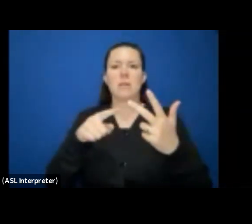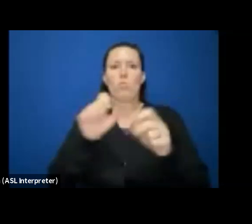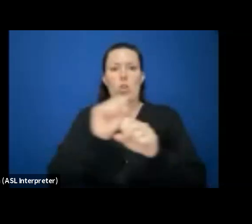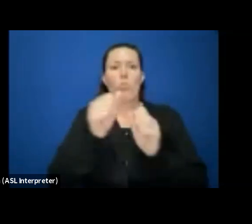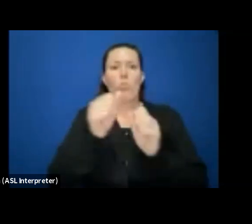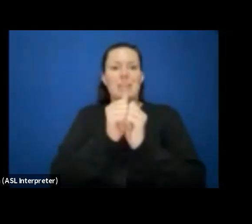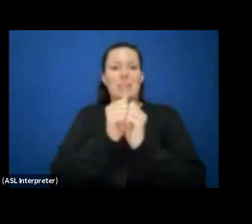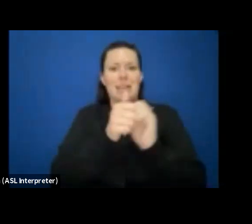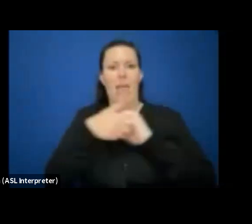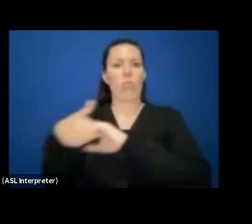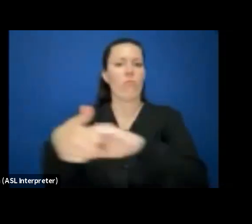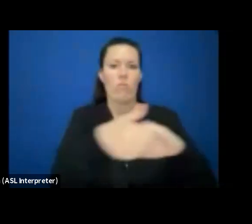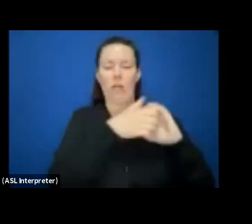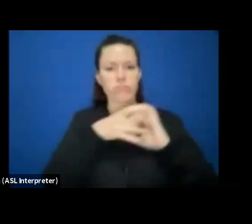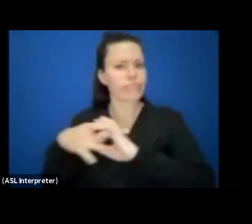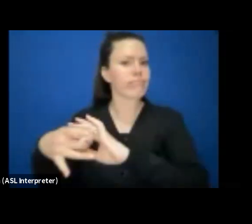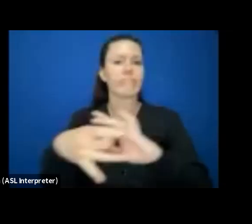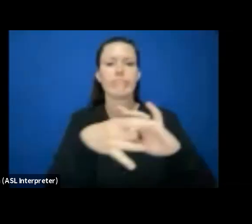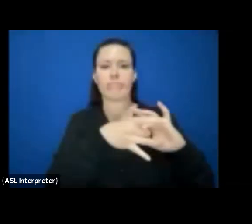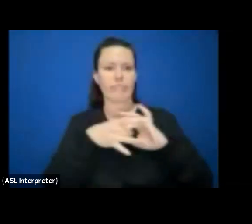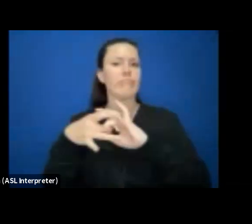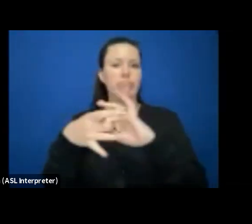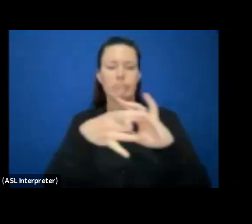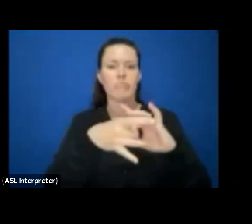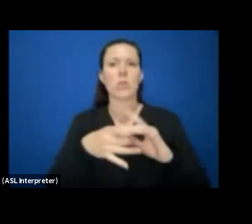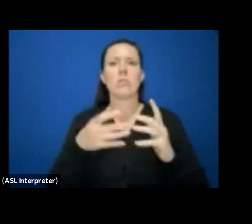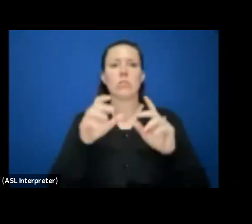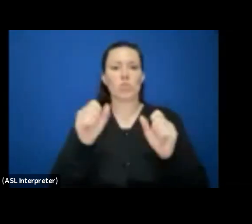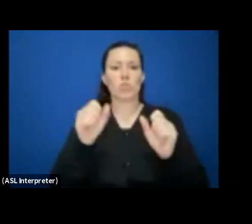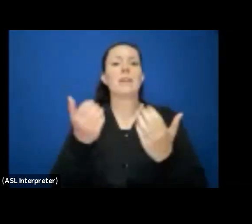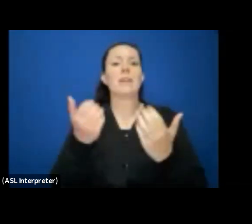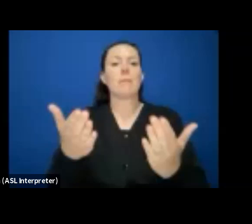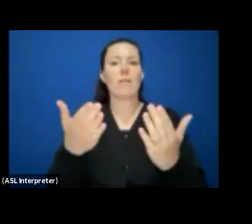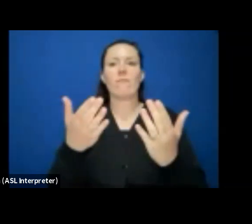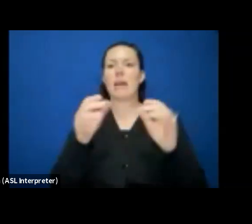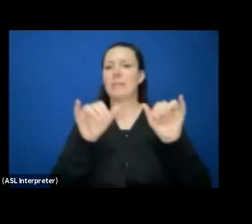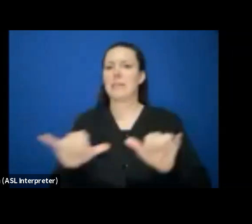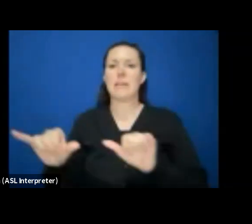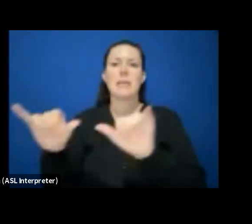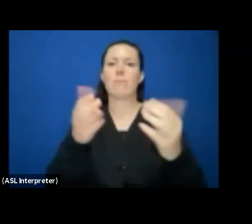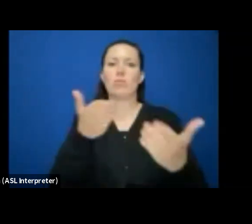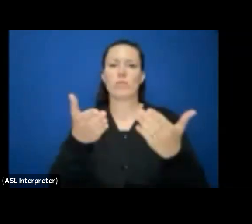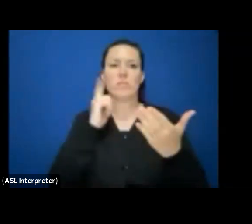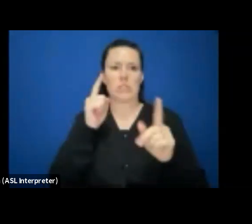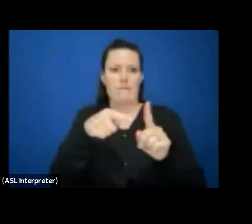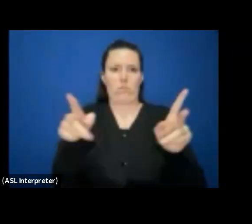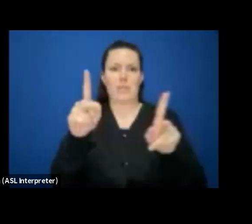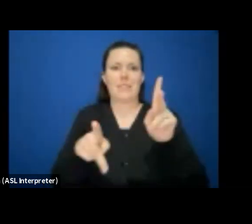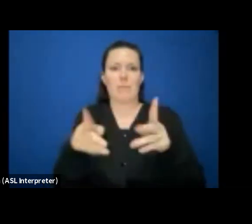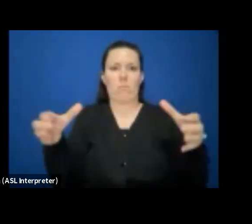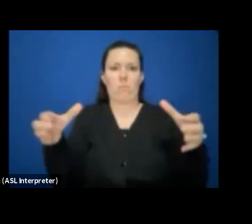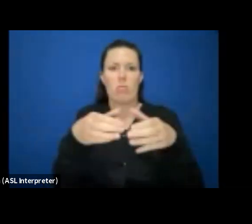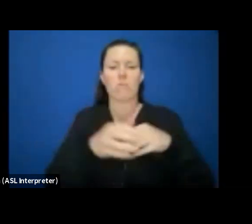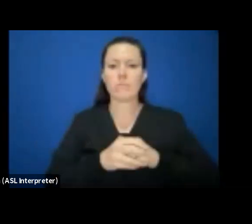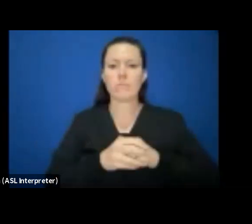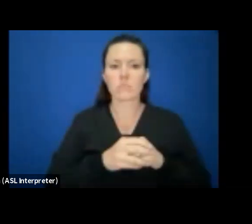bring us together, to bring us to the point that we can provide the same services to the same goals. So